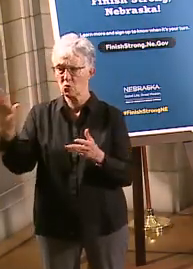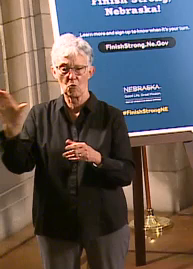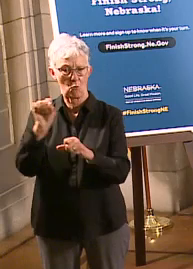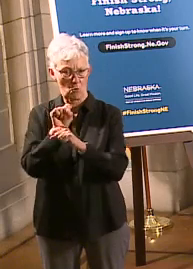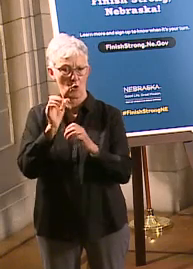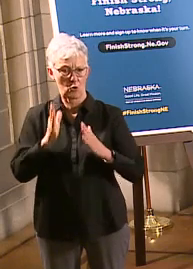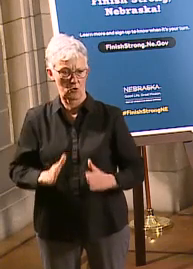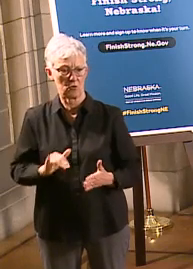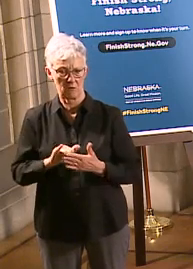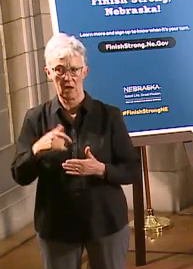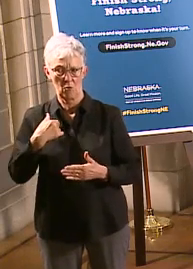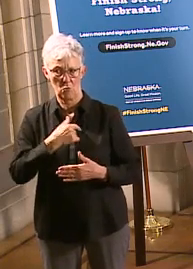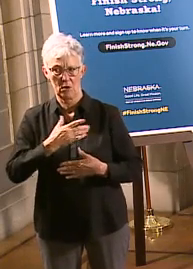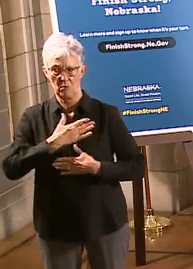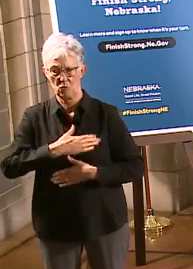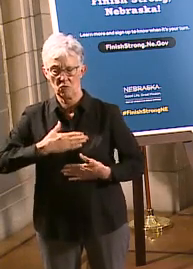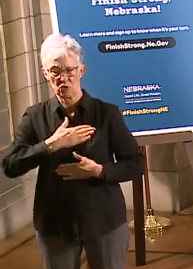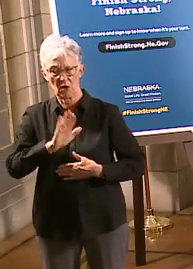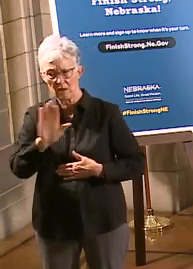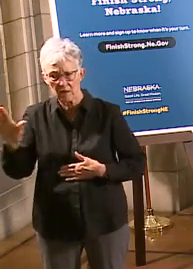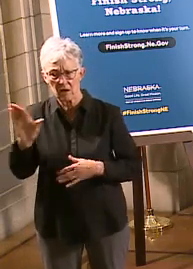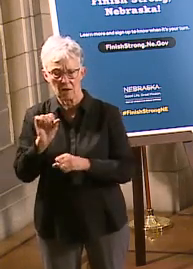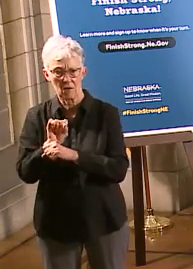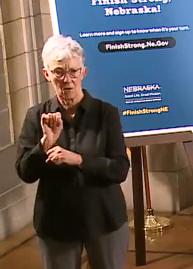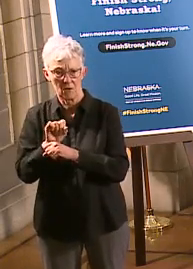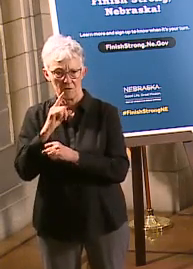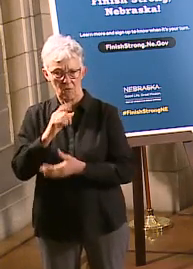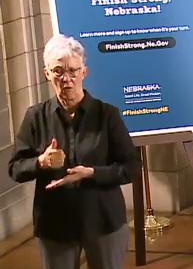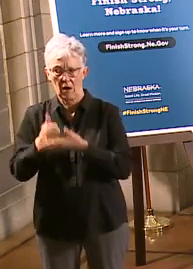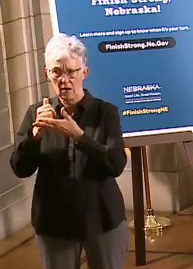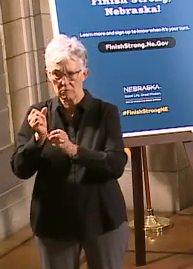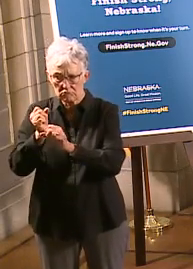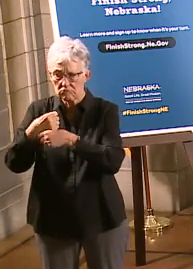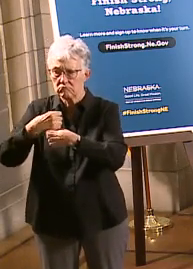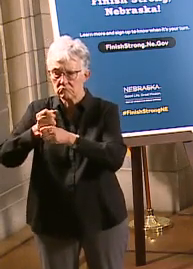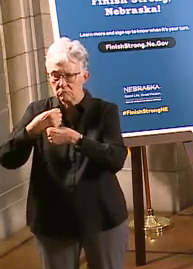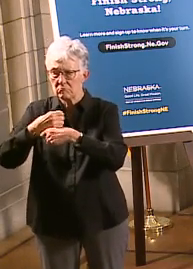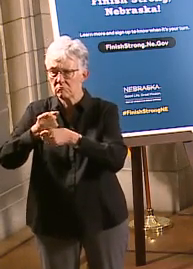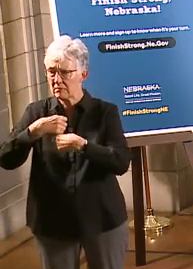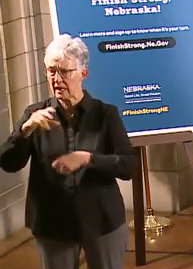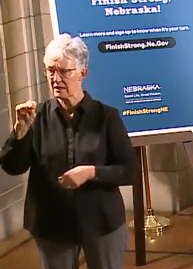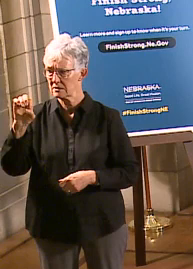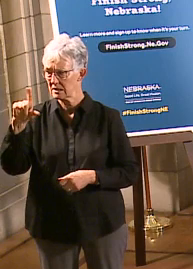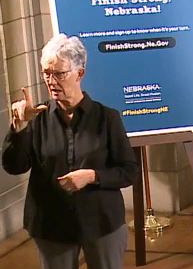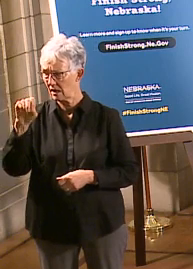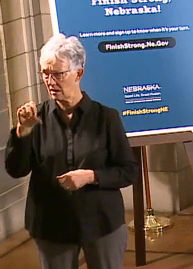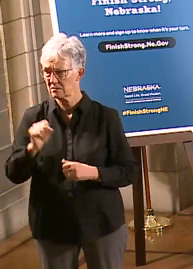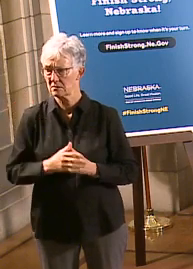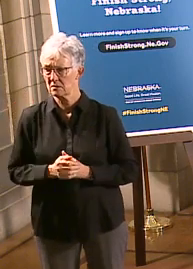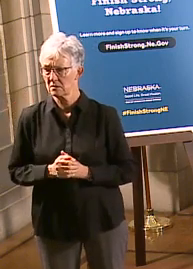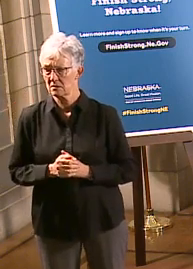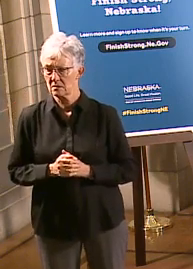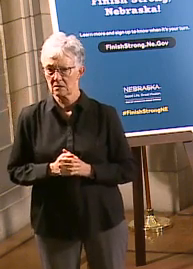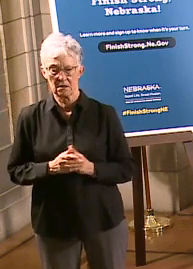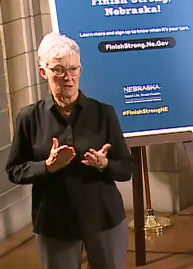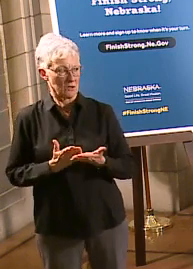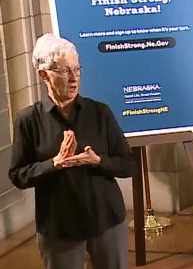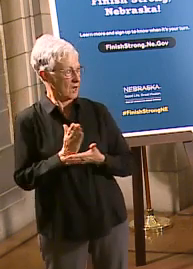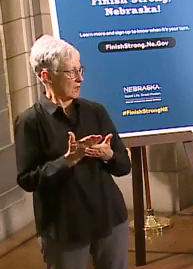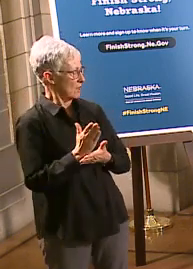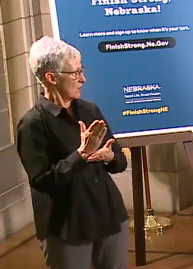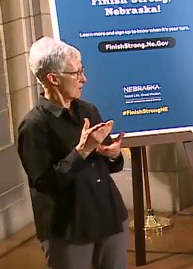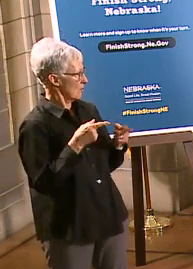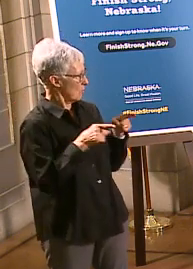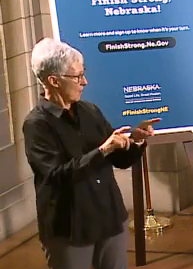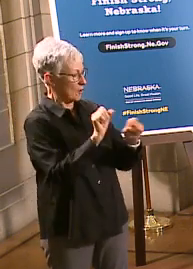to help us recover from this pandemic by getting those needles produced. All right, so while we're working on getting